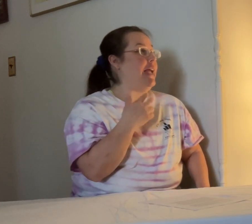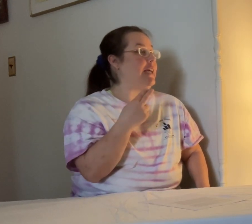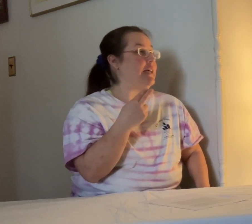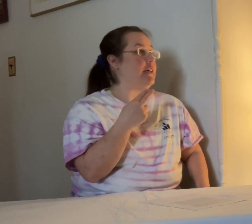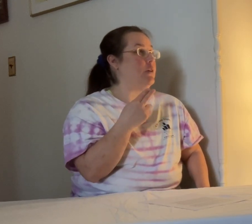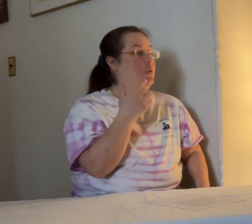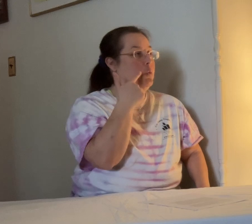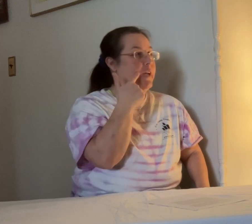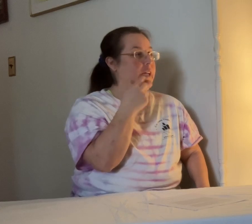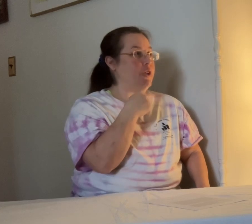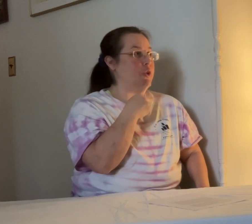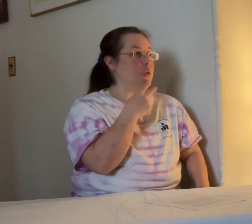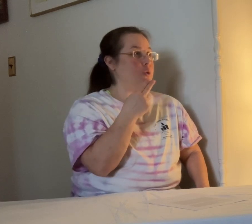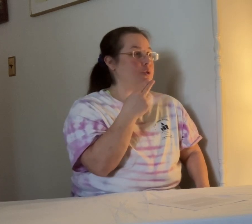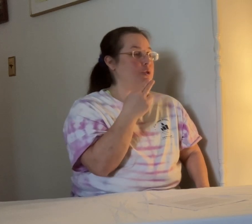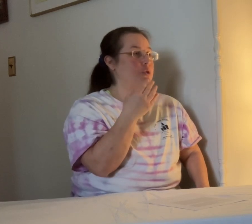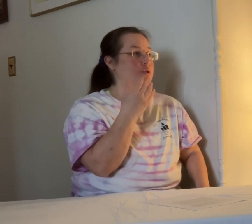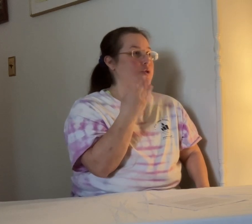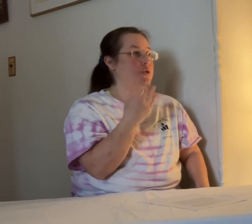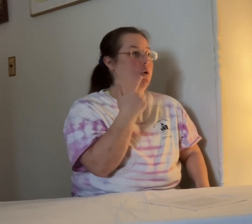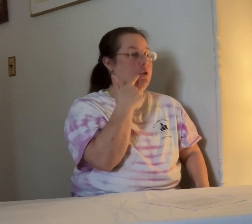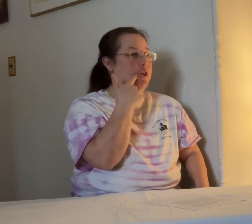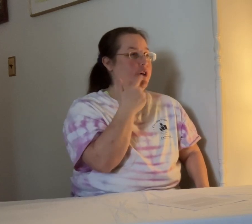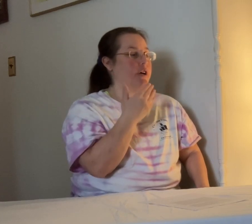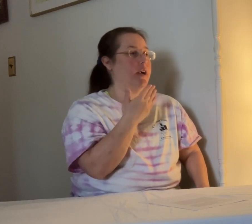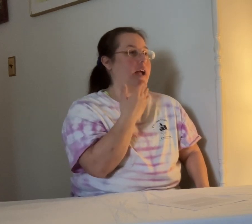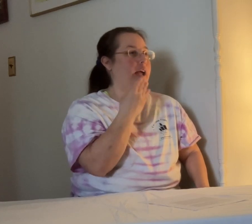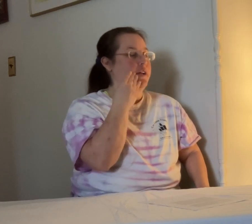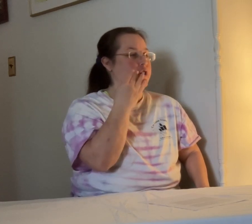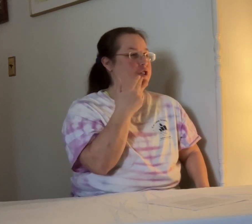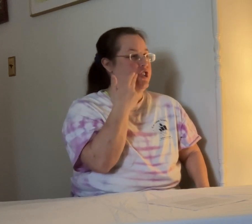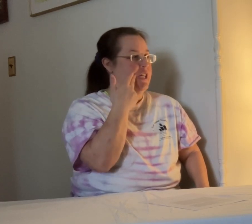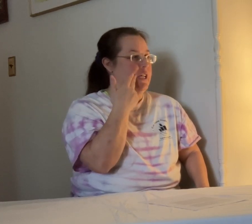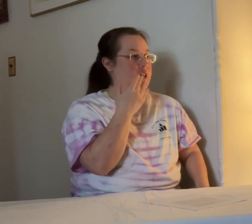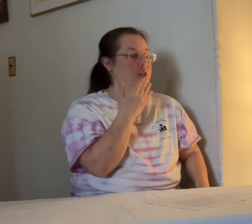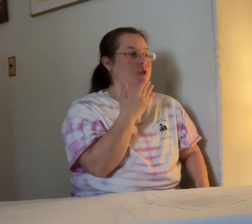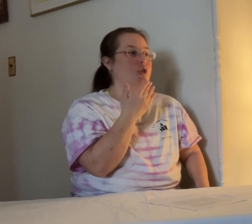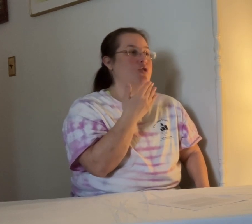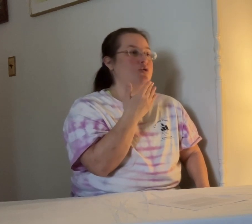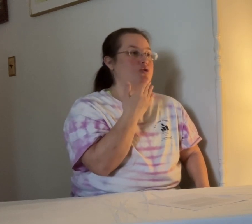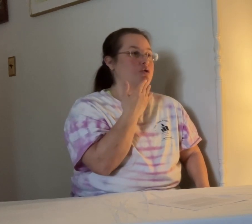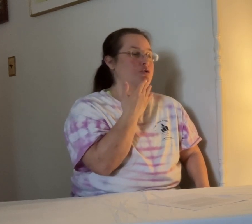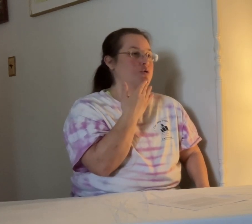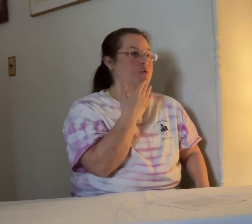like we use solar energy to